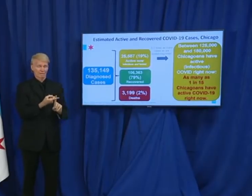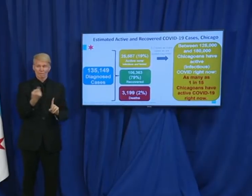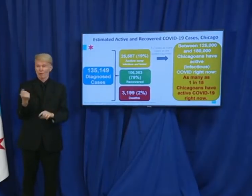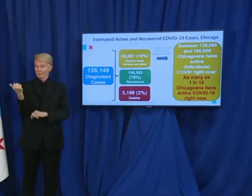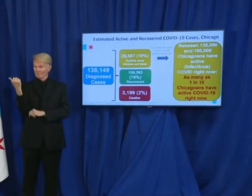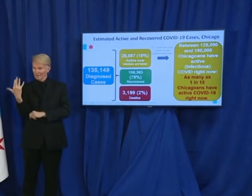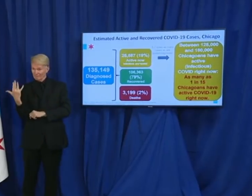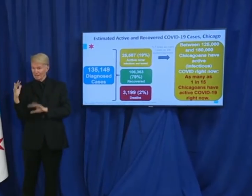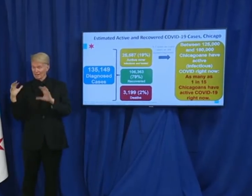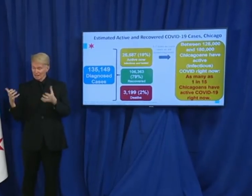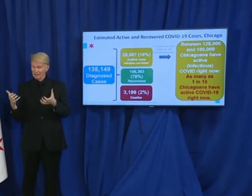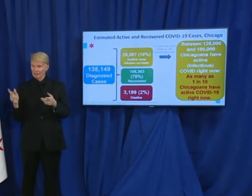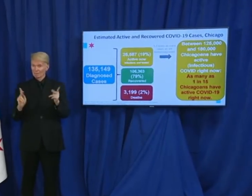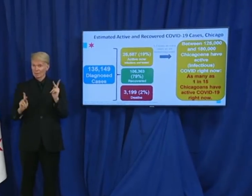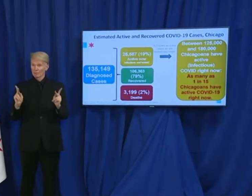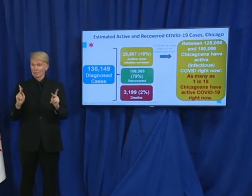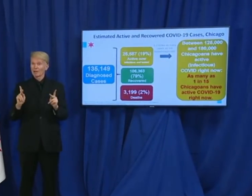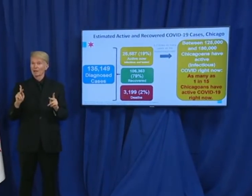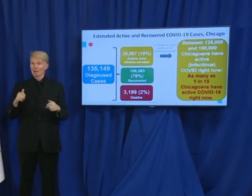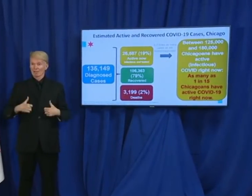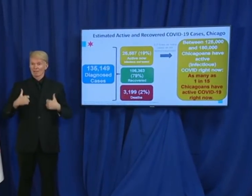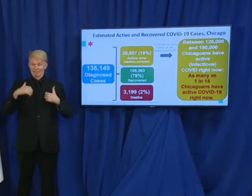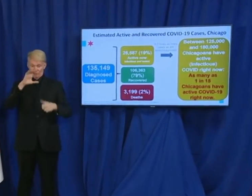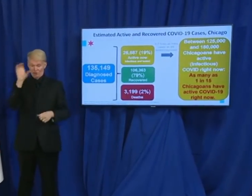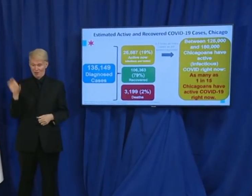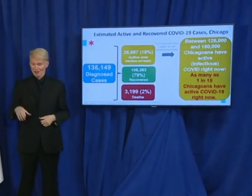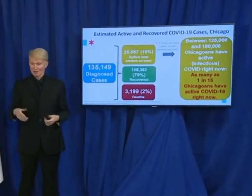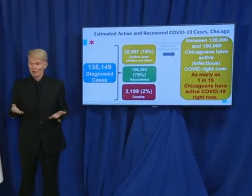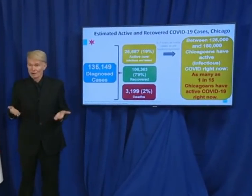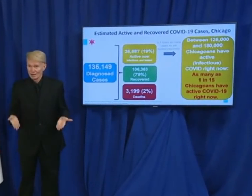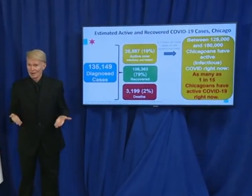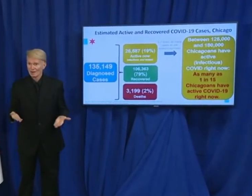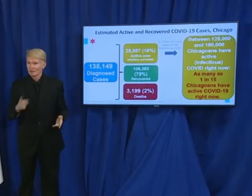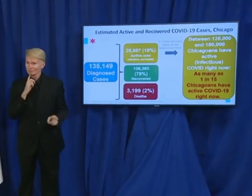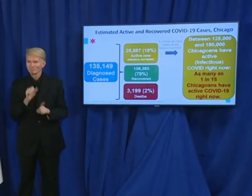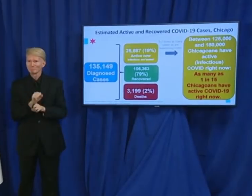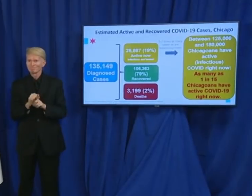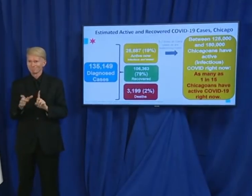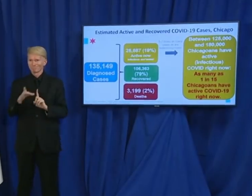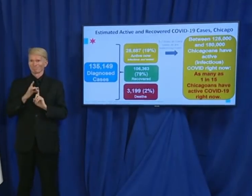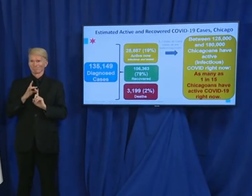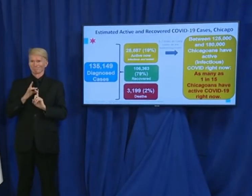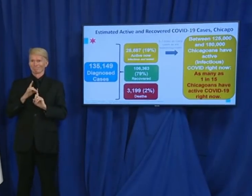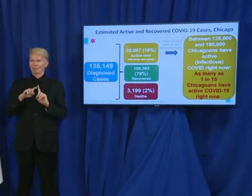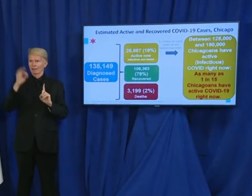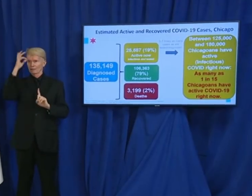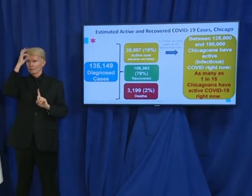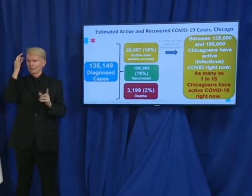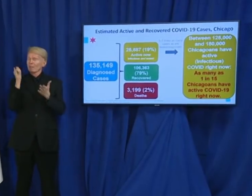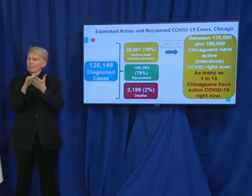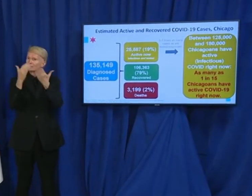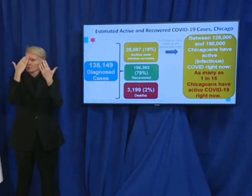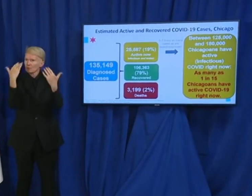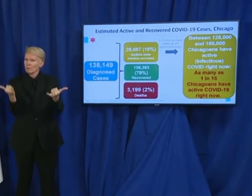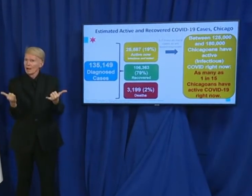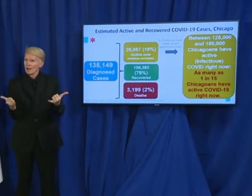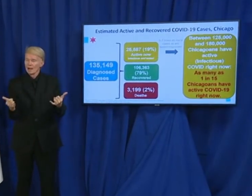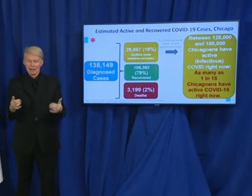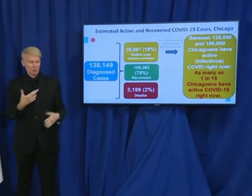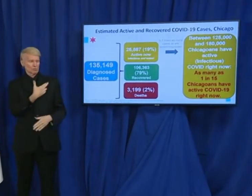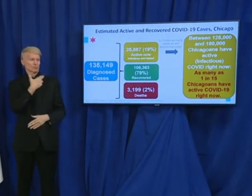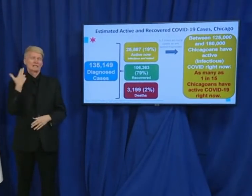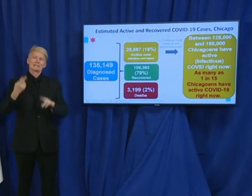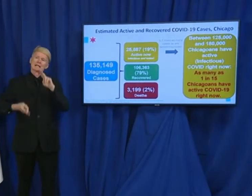15 Chicagoans has active COVID-19 right now. And that is why the risk of